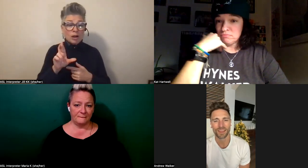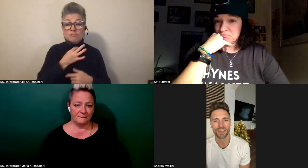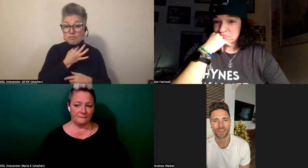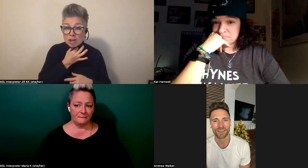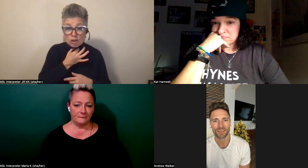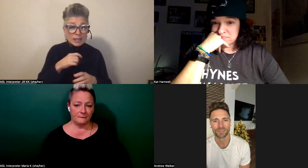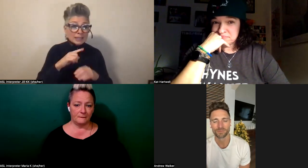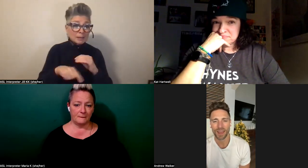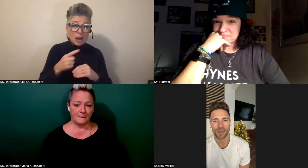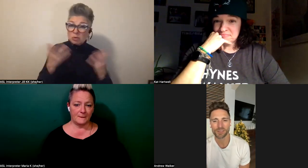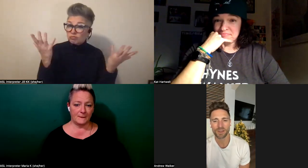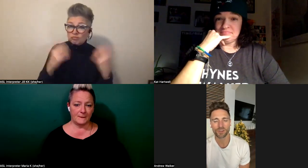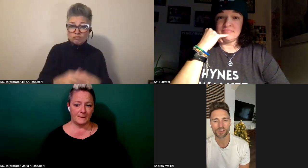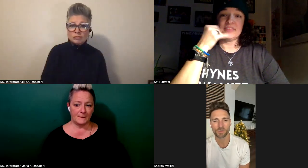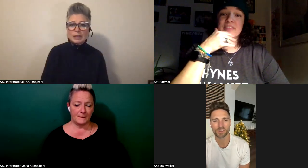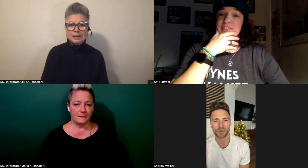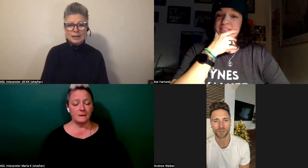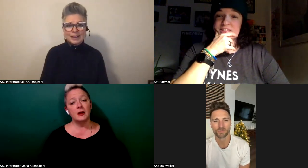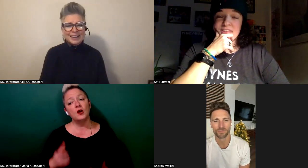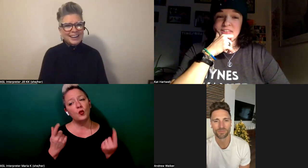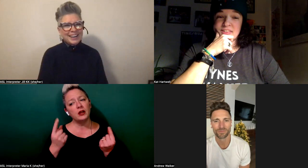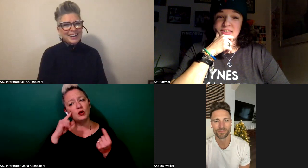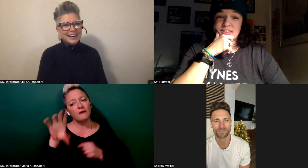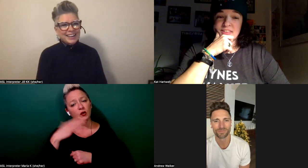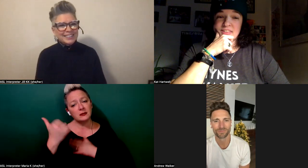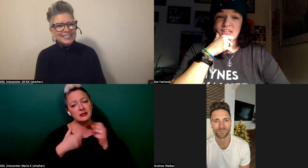about? How are you spending your Christmas this year?